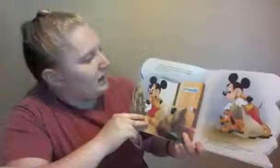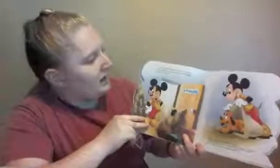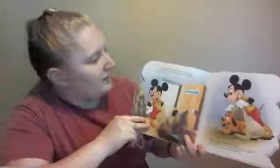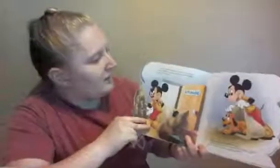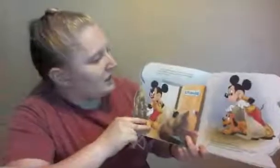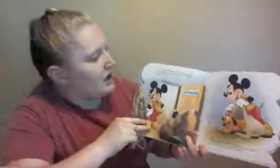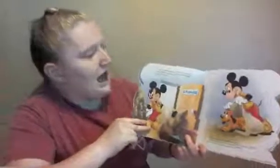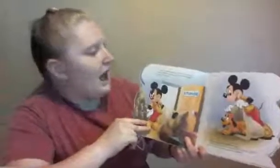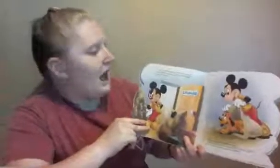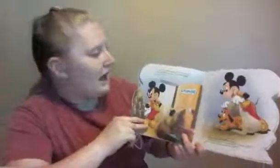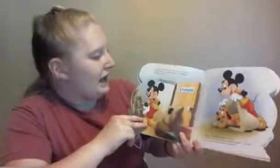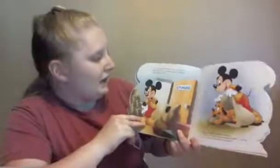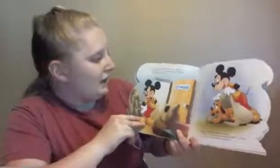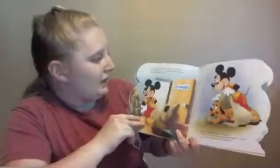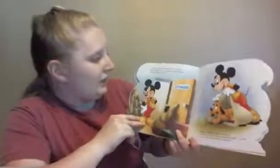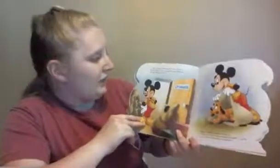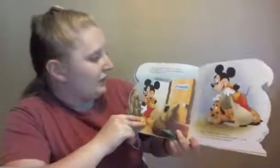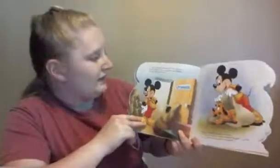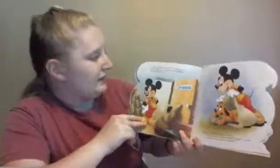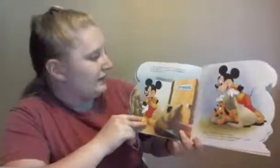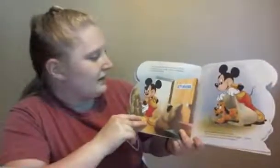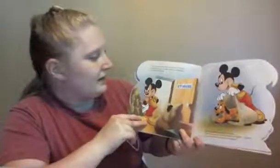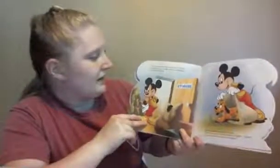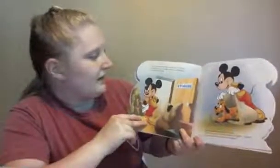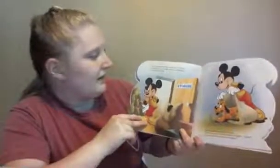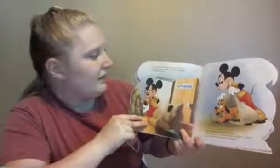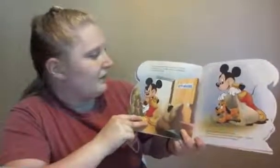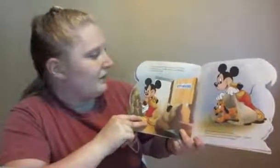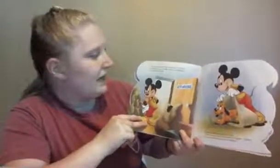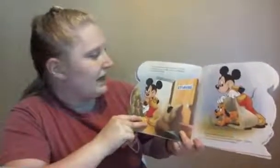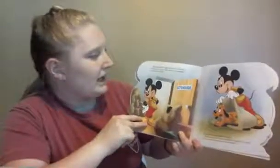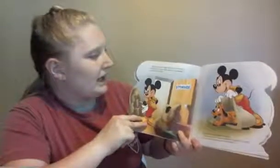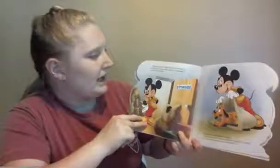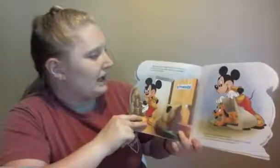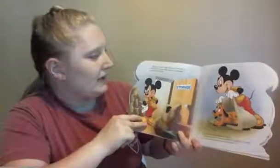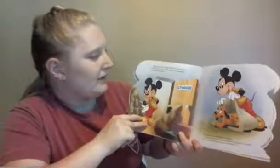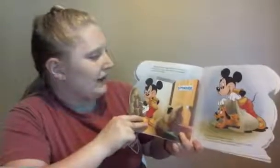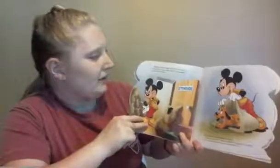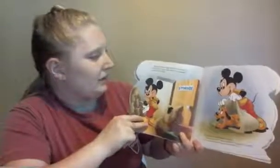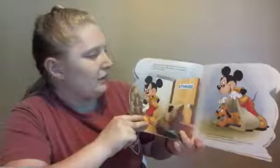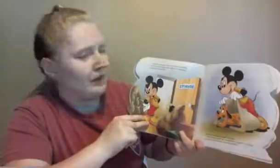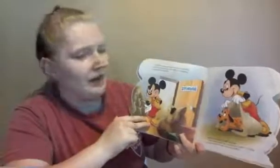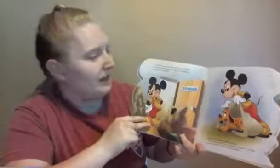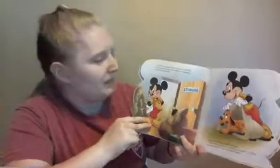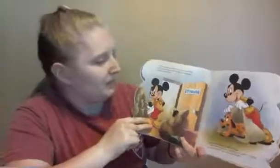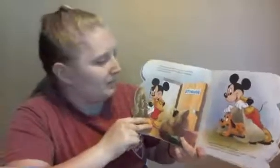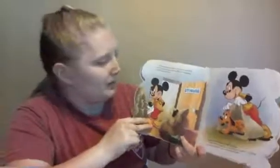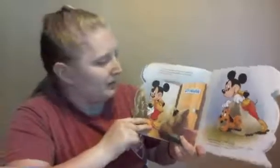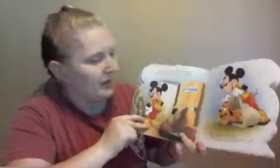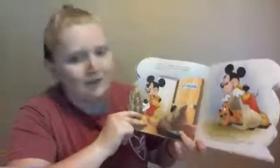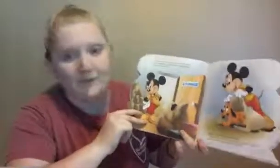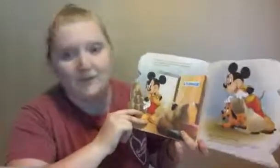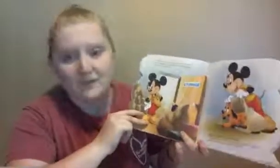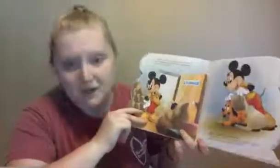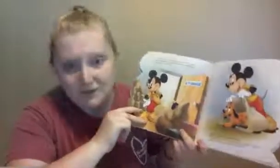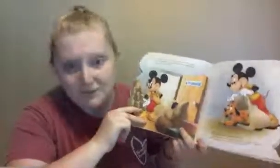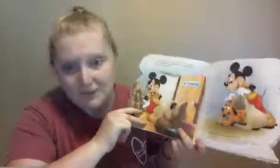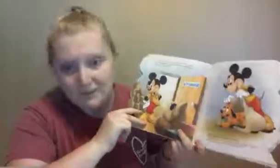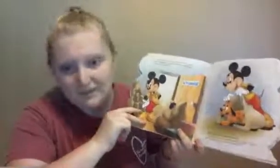Mickey searched high and low for his little friend. Finally, he caught sight of a wriggling bundle of fish food. Do